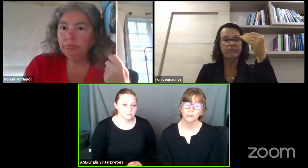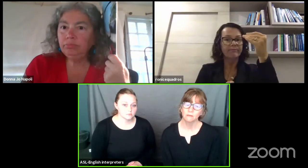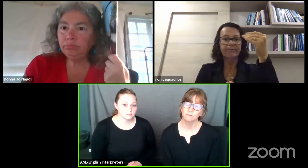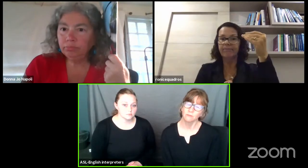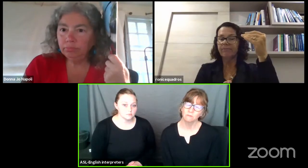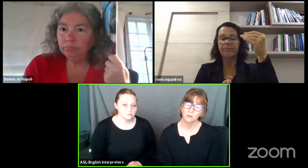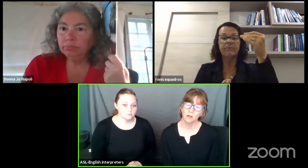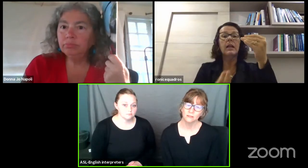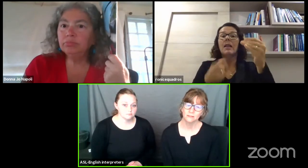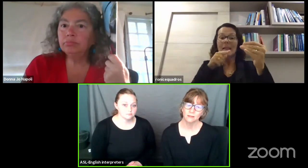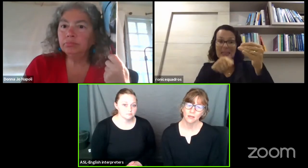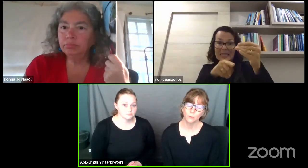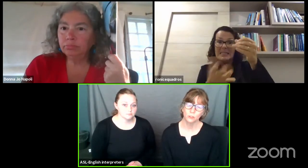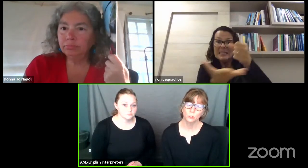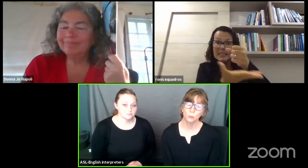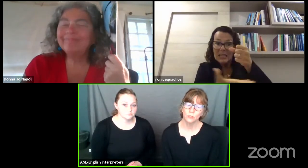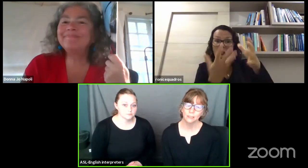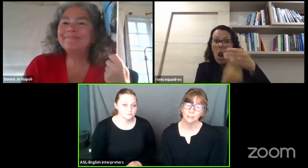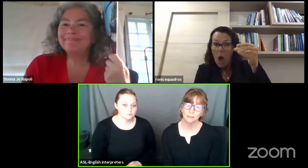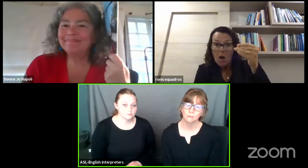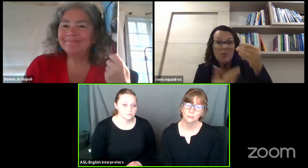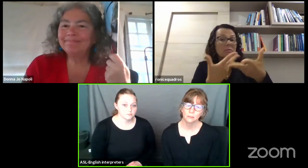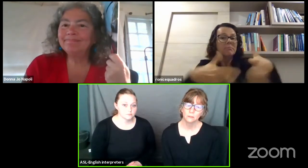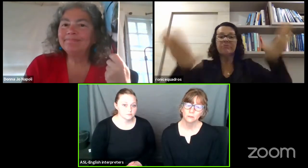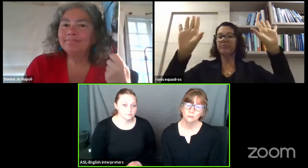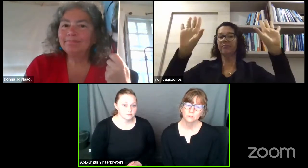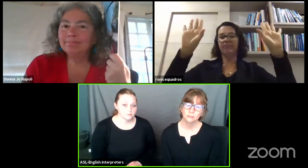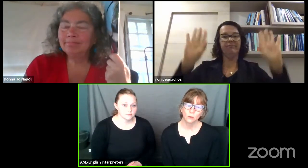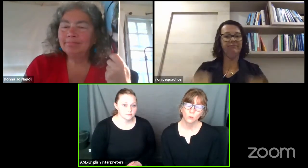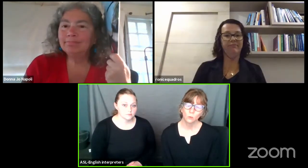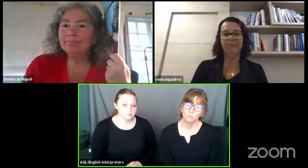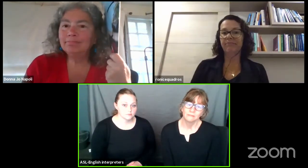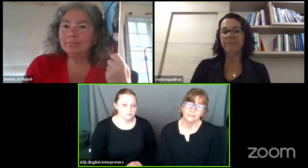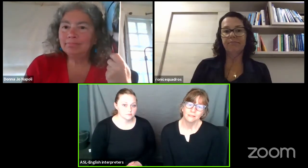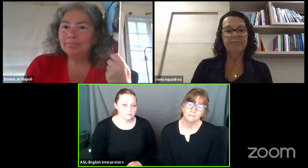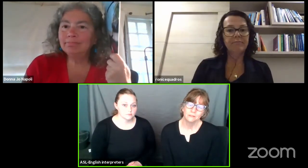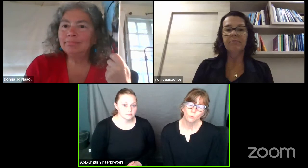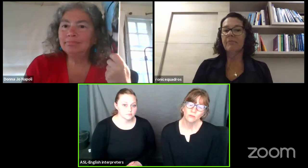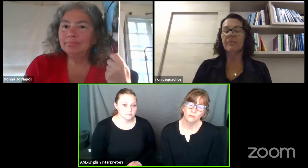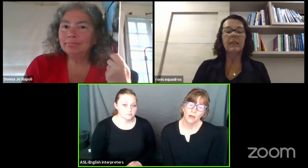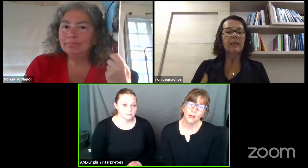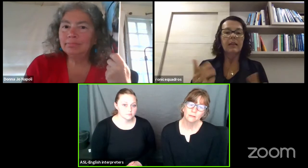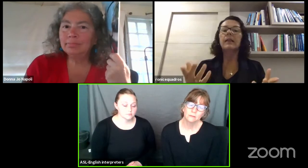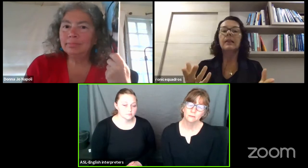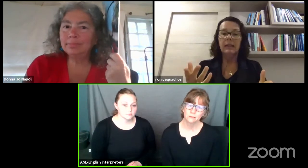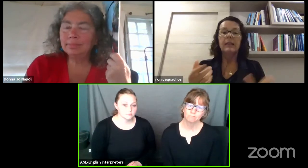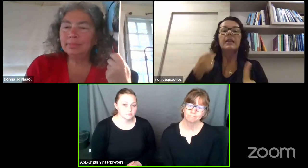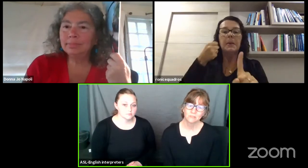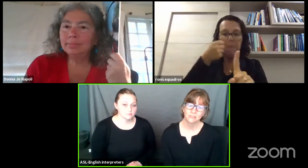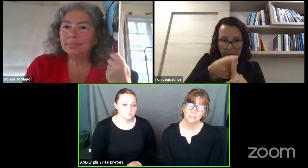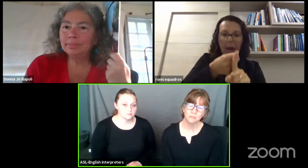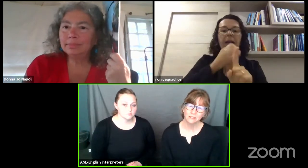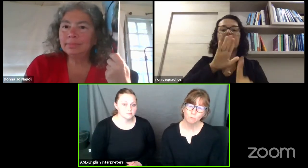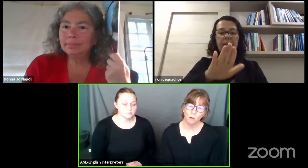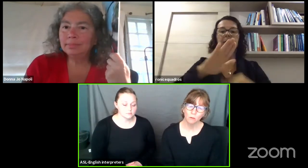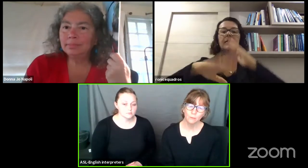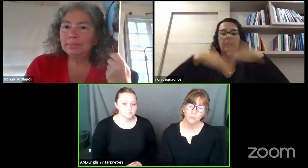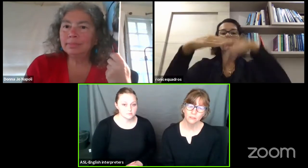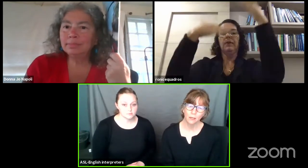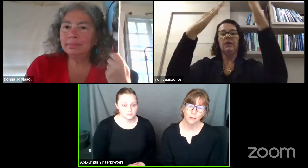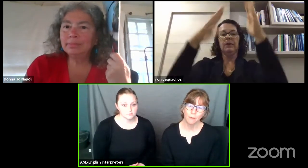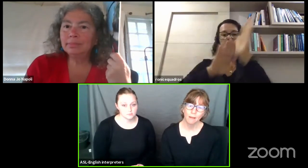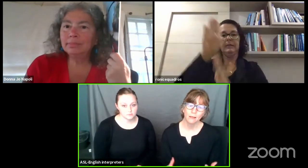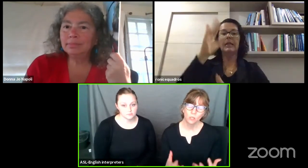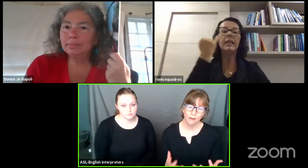I've seen nothing. They've lost that opportunity. So even with that, seems like a small